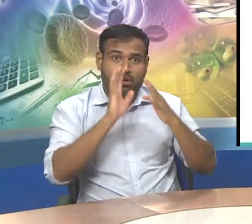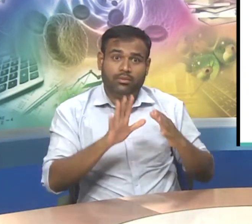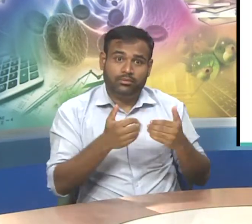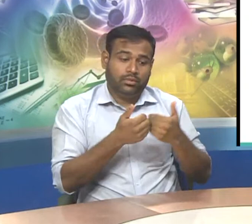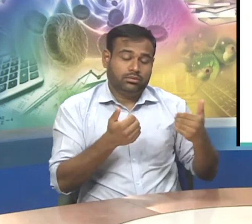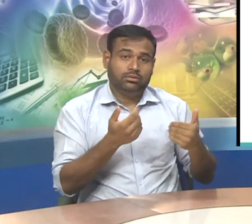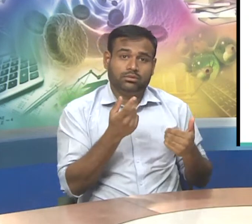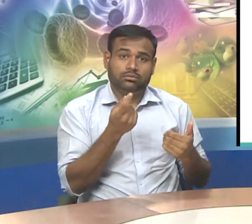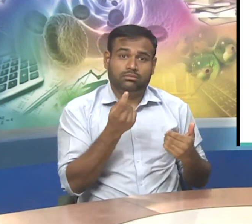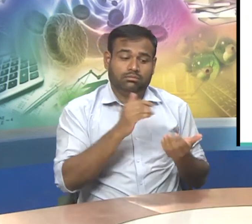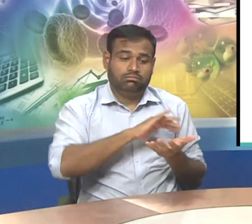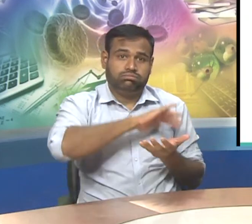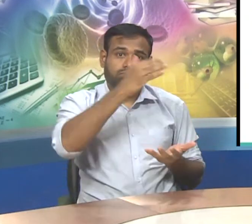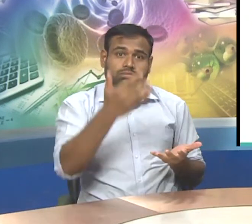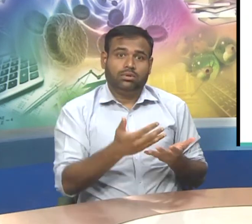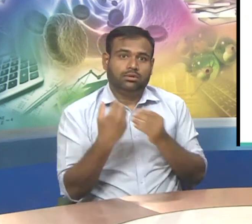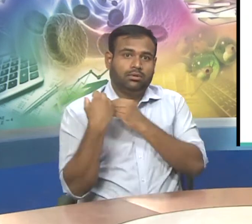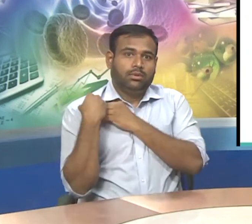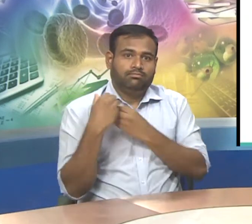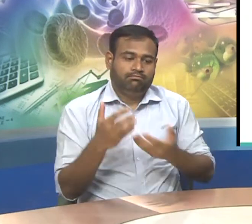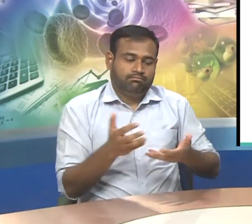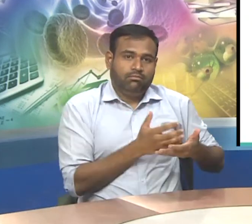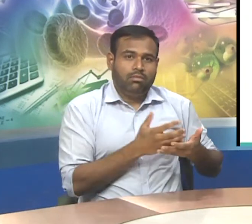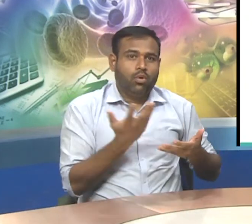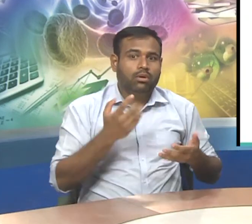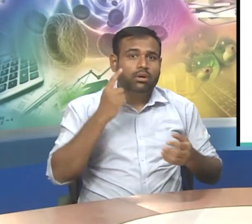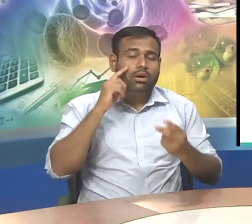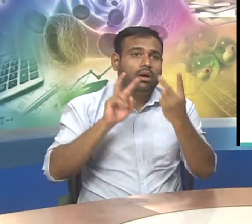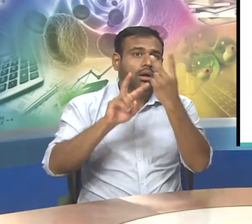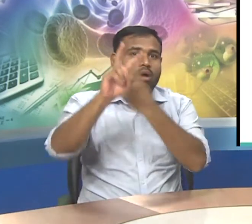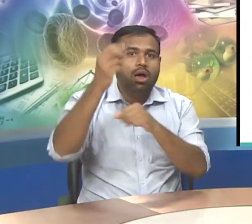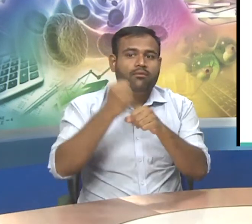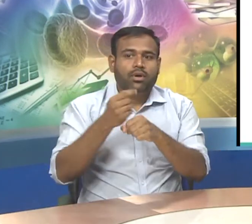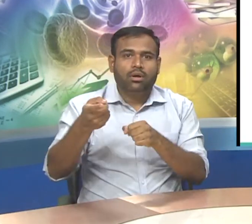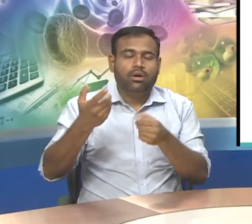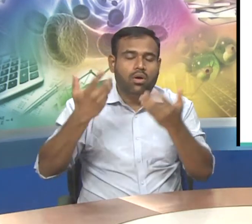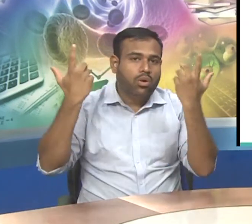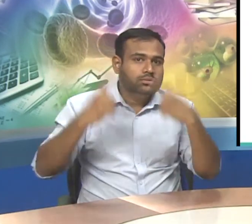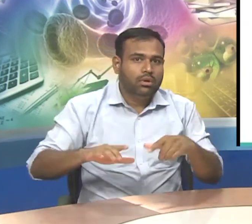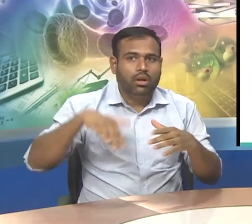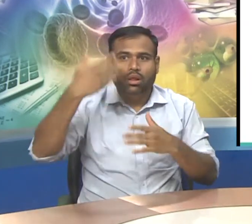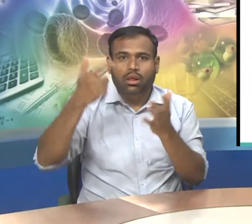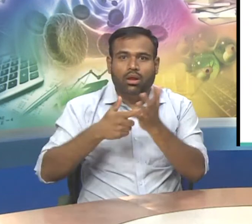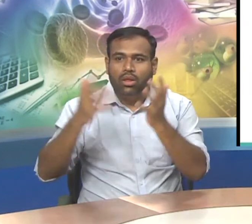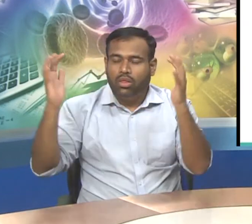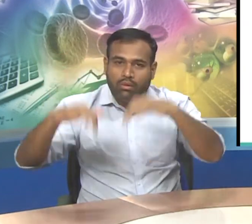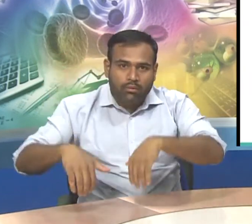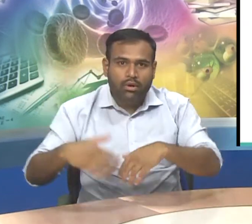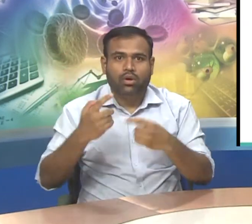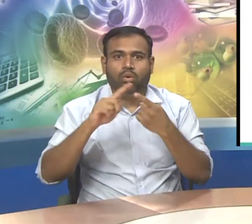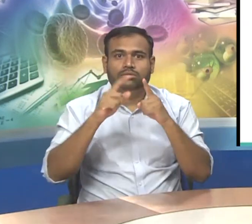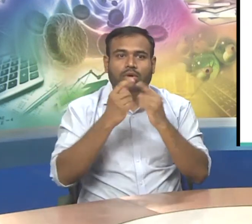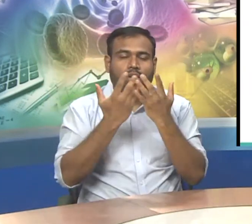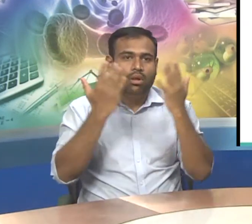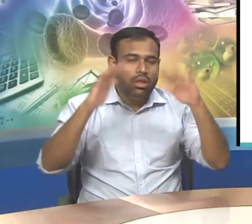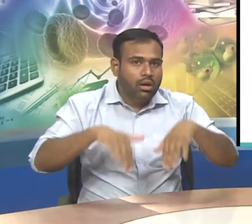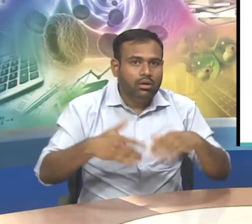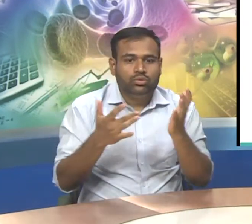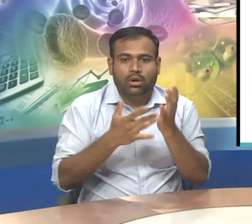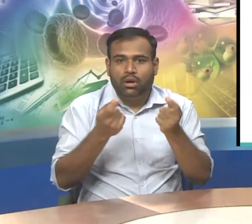the control over the state contingency fund. This is another financial power of the